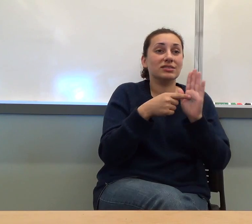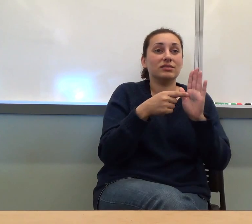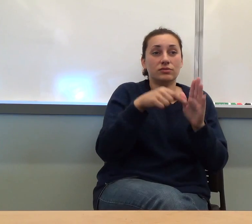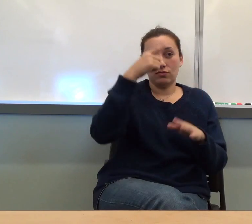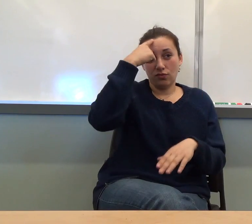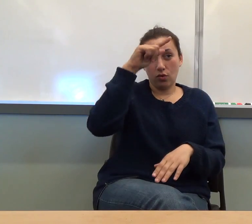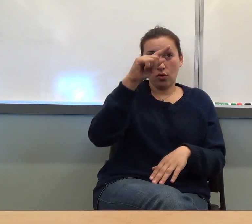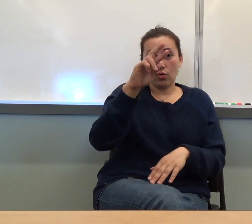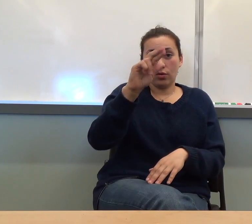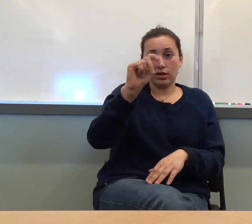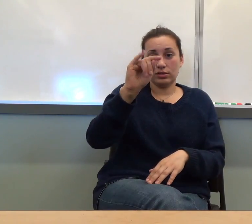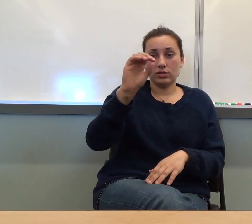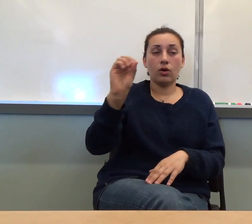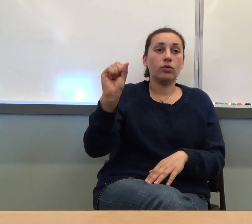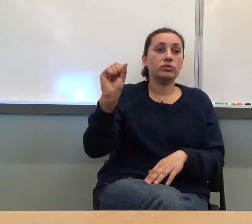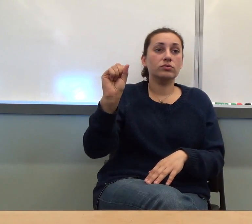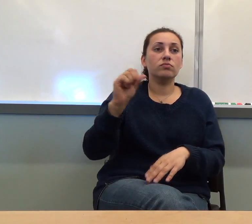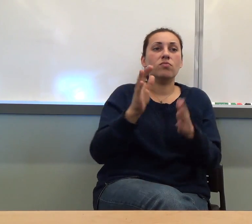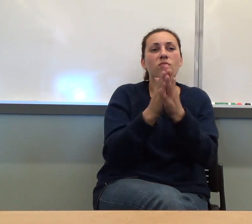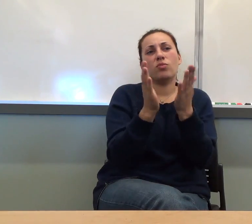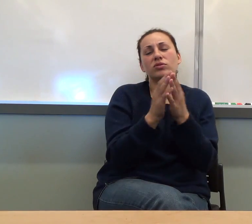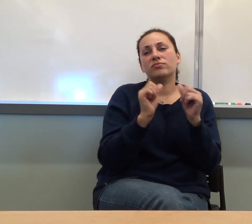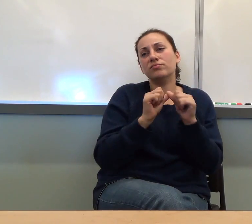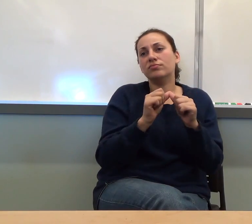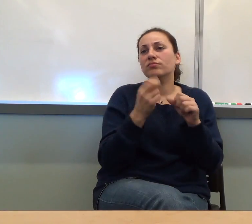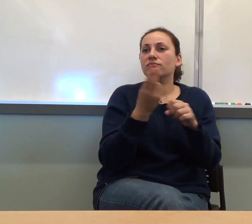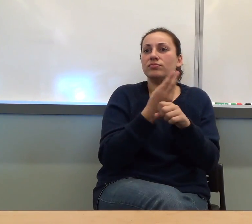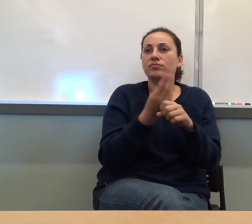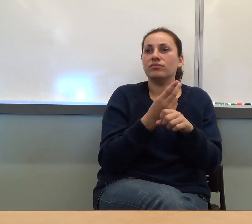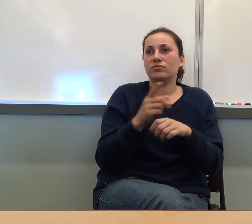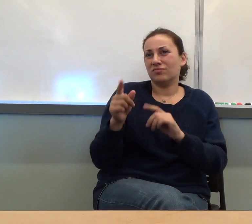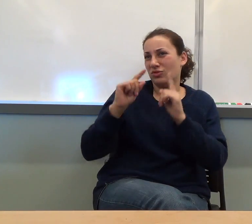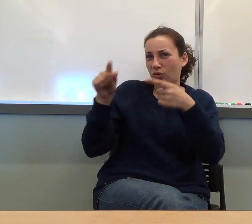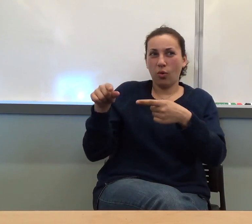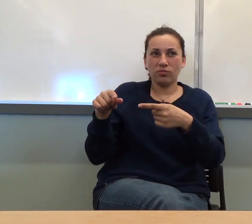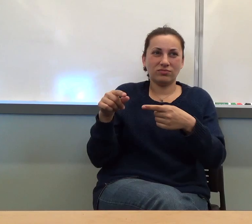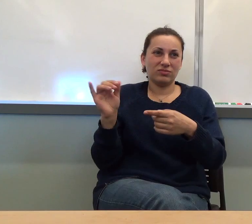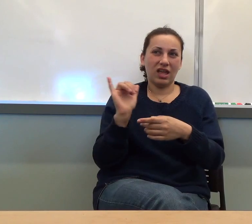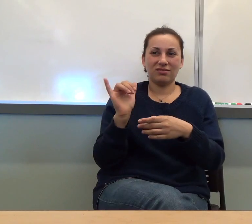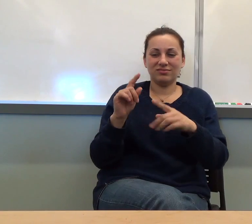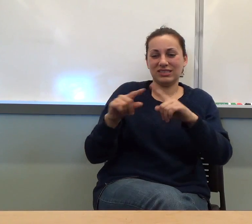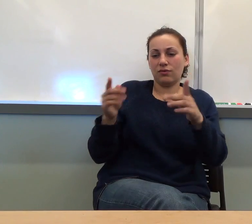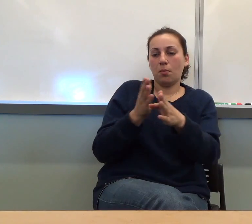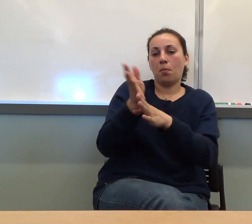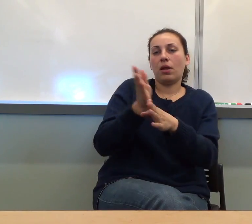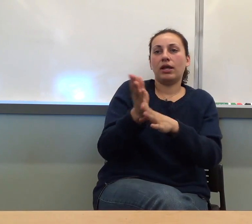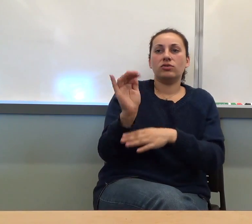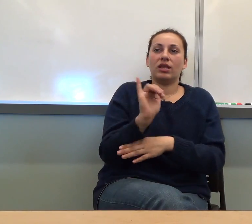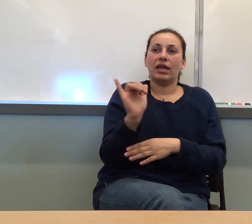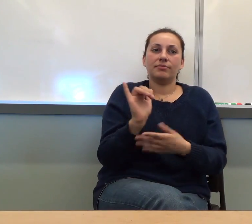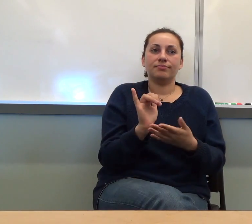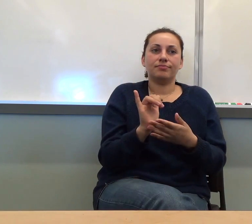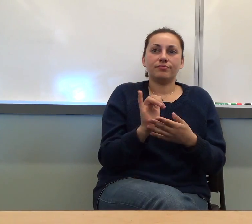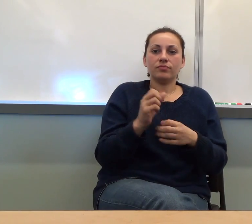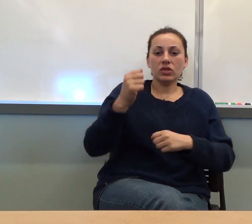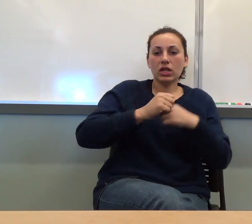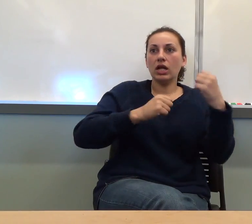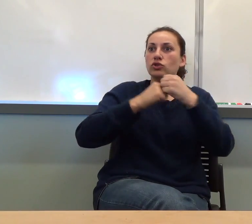books still use. And especially if you go into a different field, if you're going to go into construction or something like that, you might be dealing with books